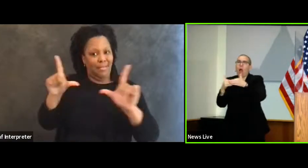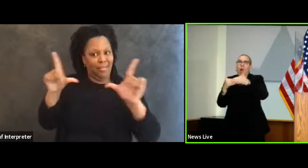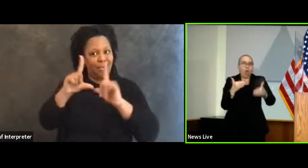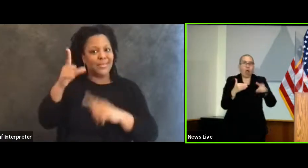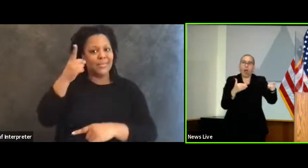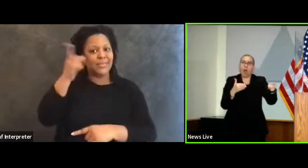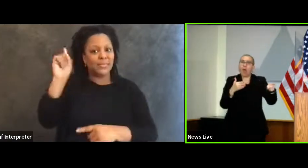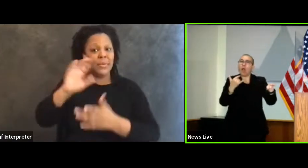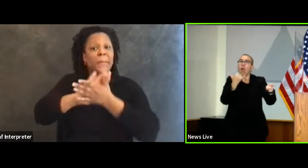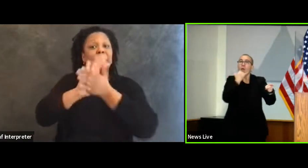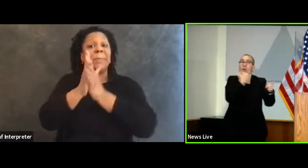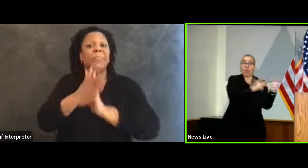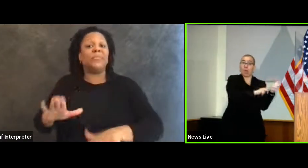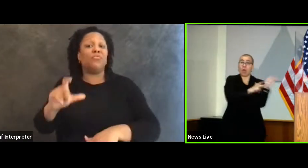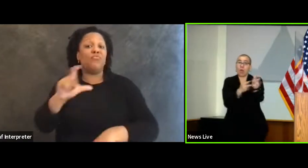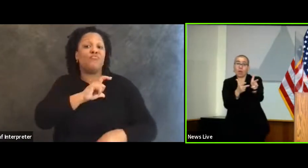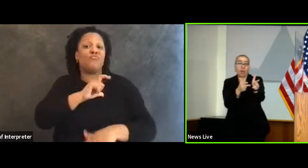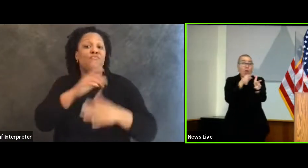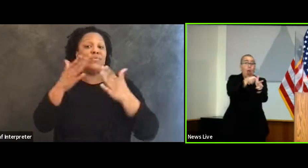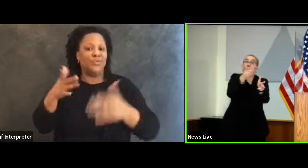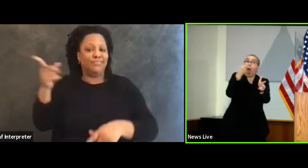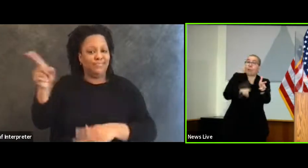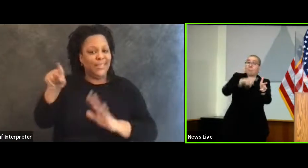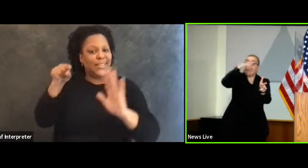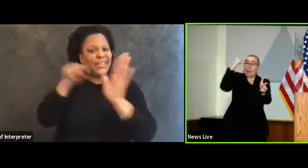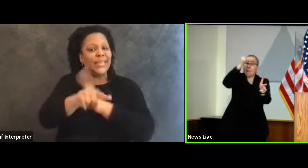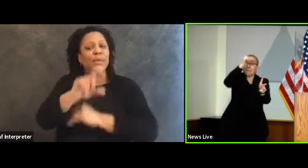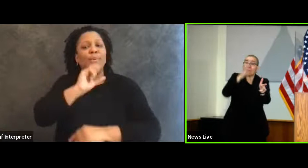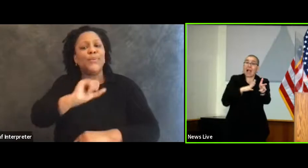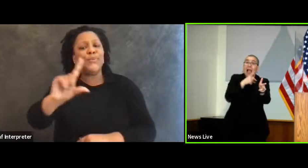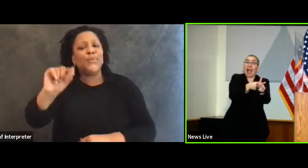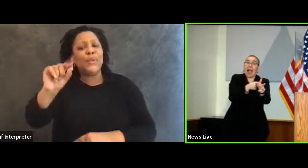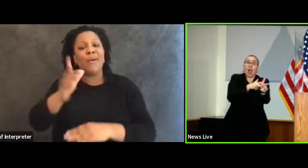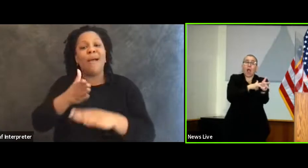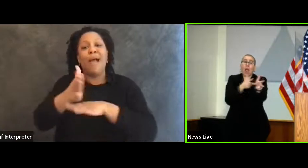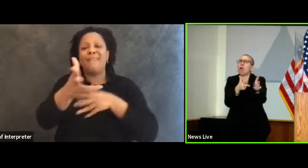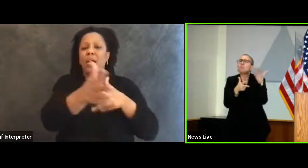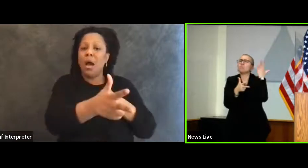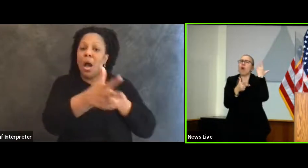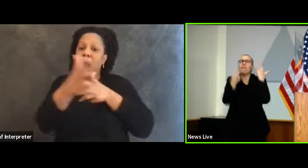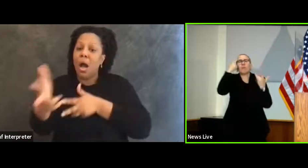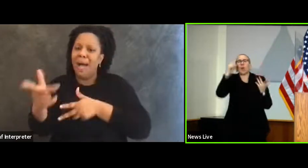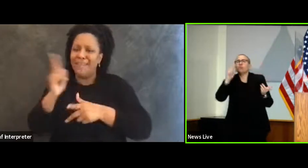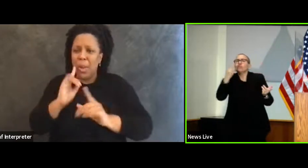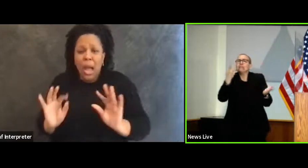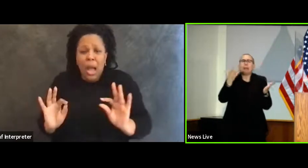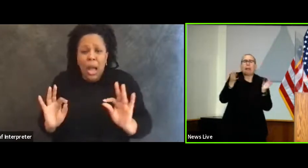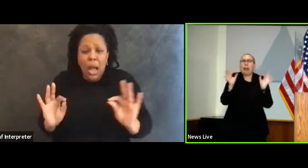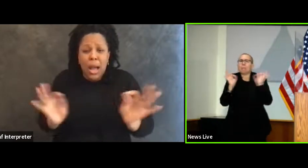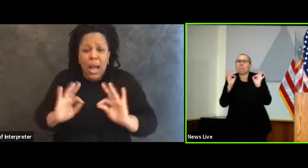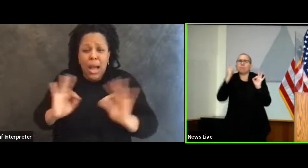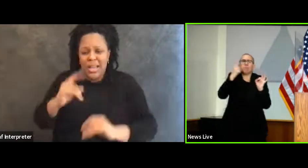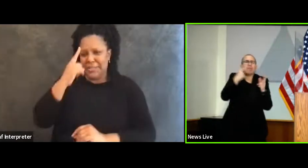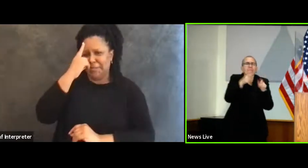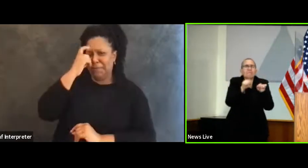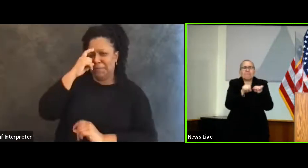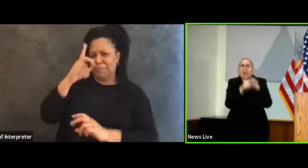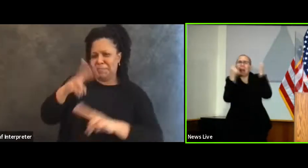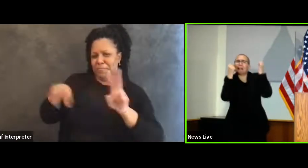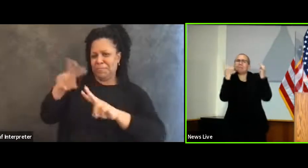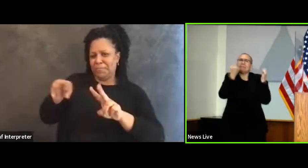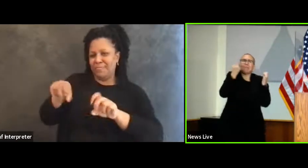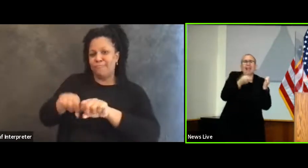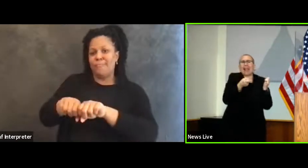old. After a traffic stop for a misdemeanor administrative suspected violation.